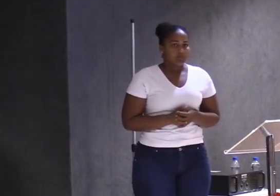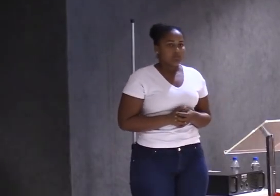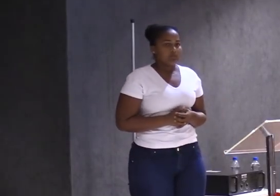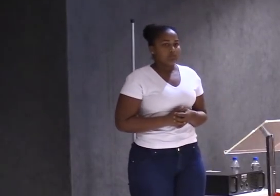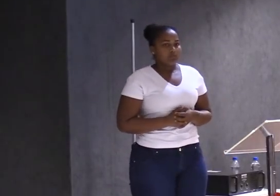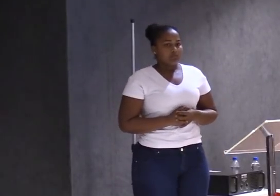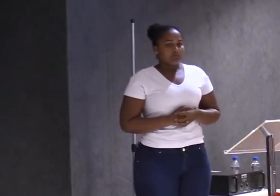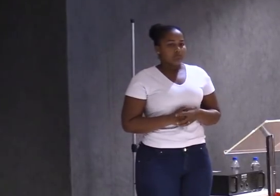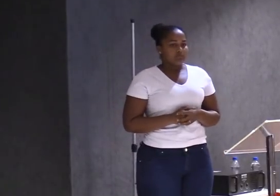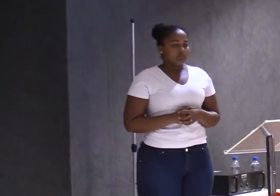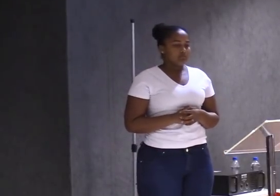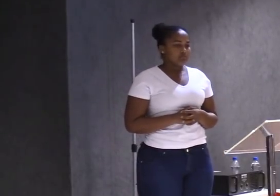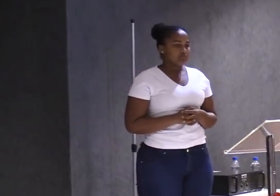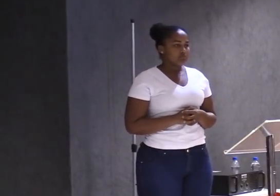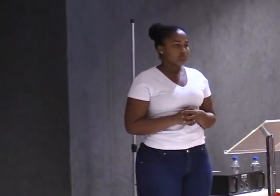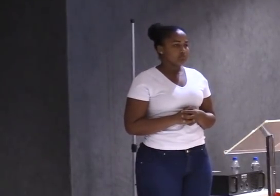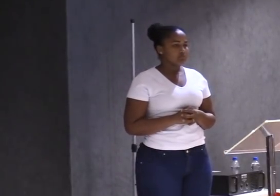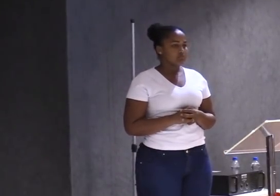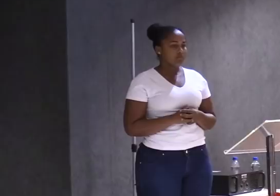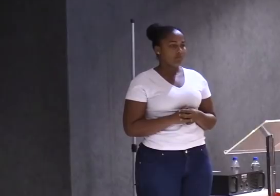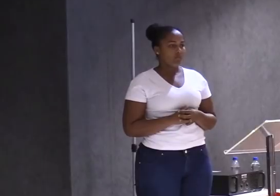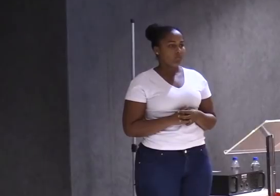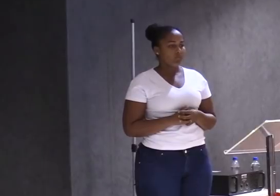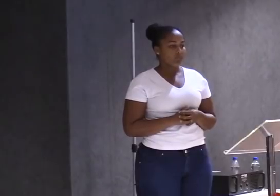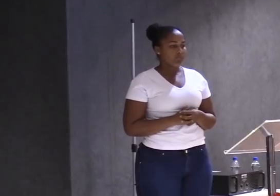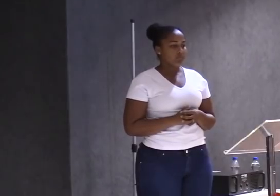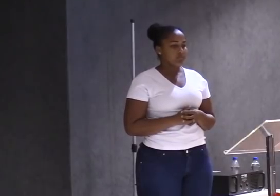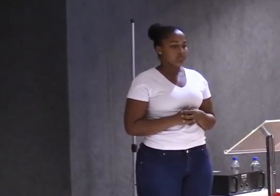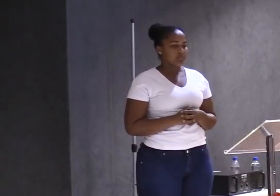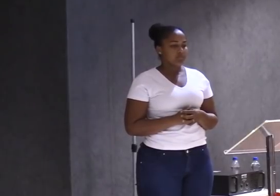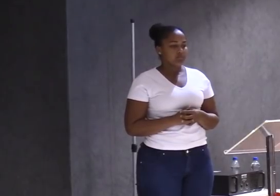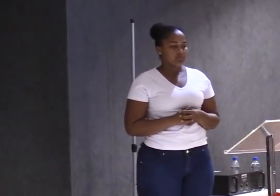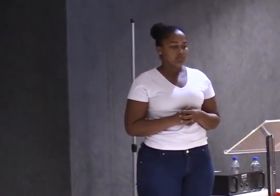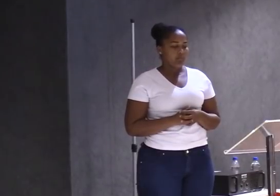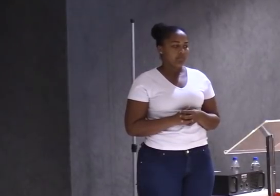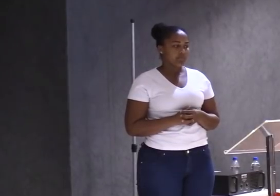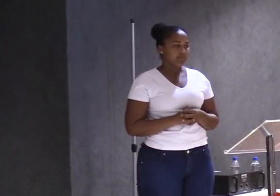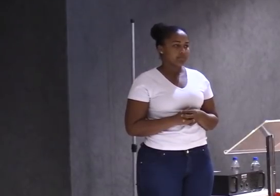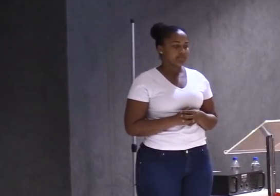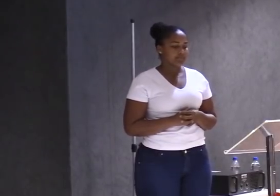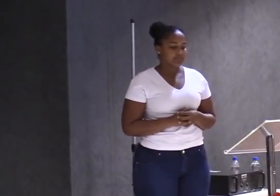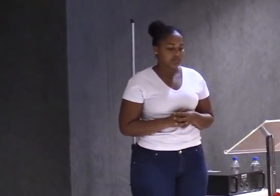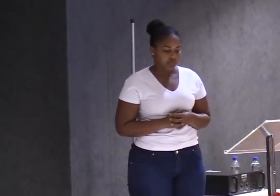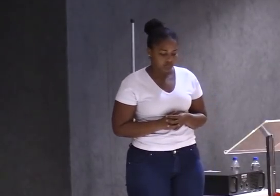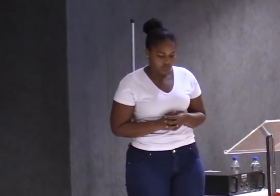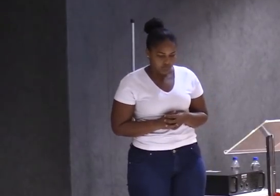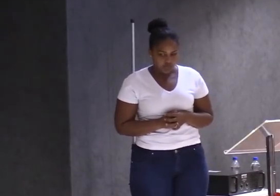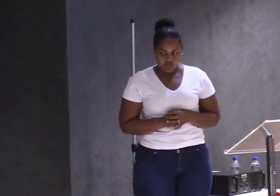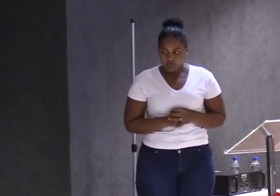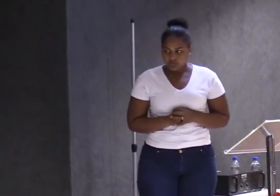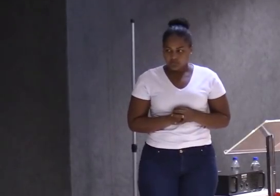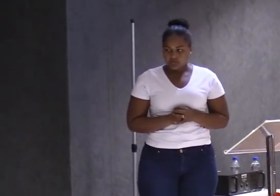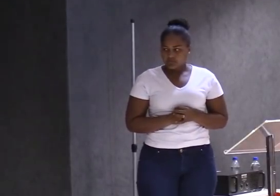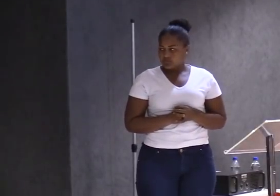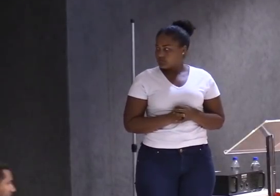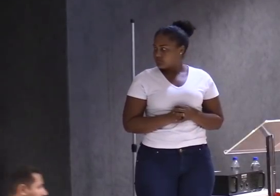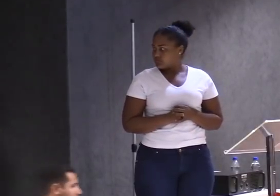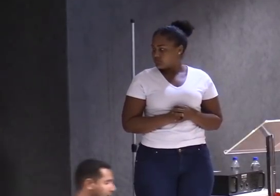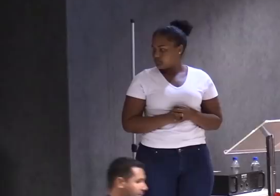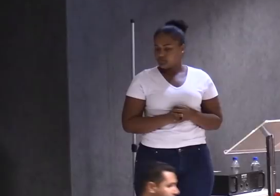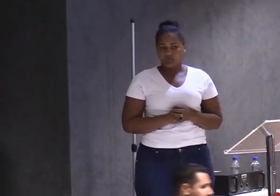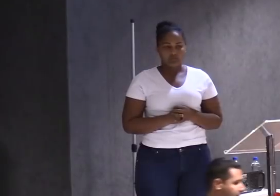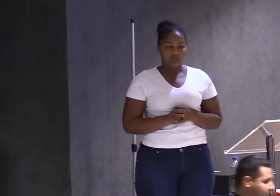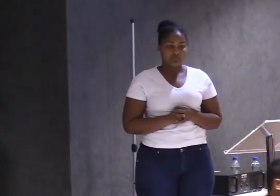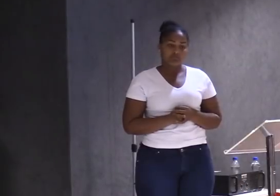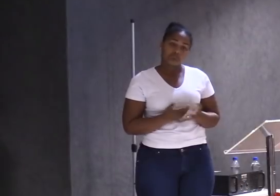forms. They can give presentations, they can give seminars to each other, They can have learning diaries or portfolios.